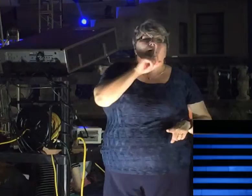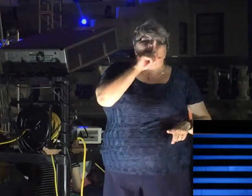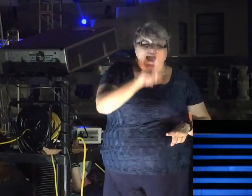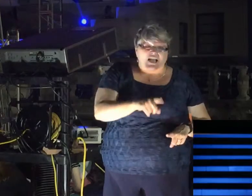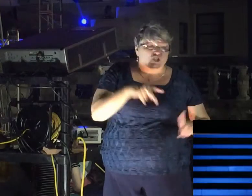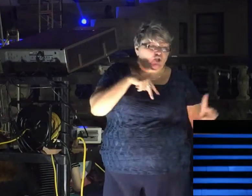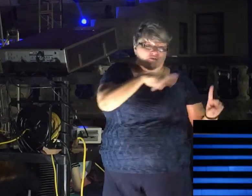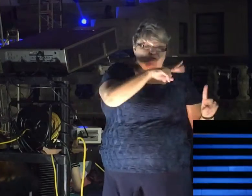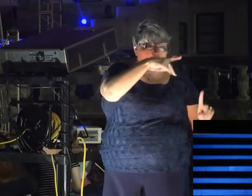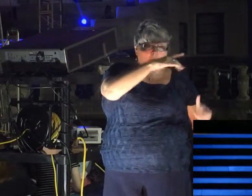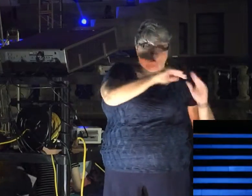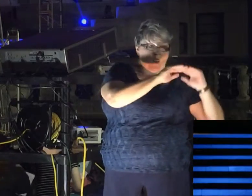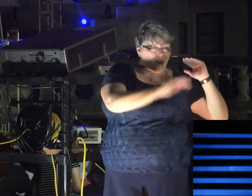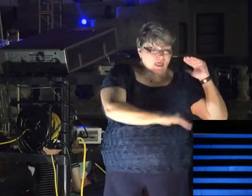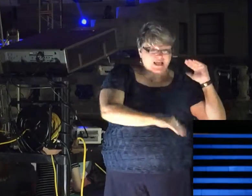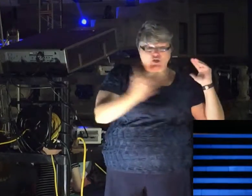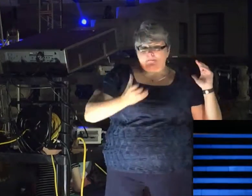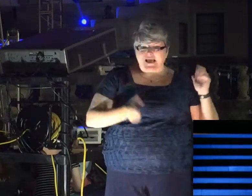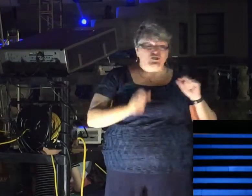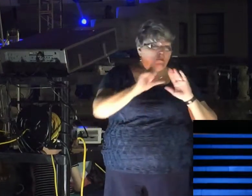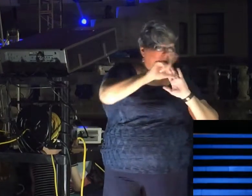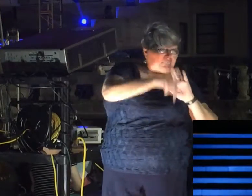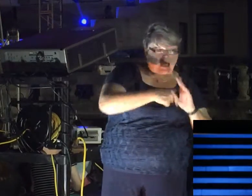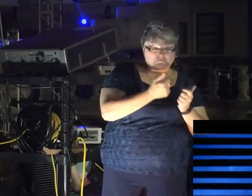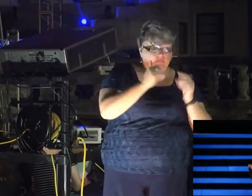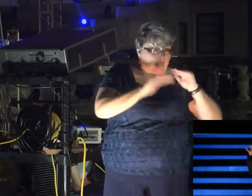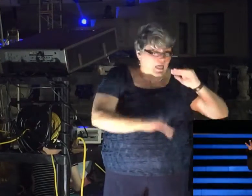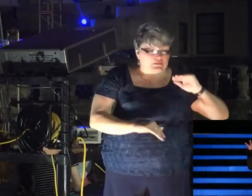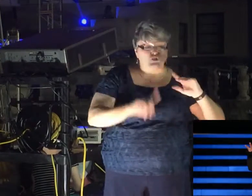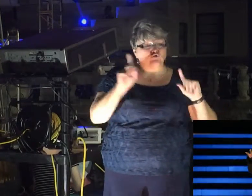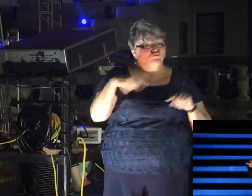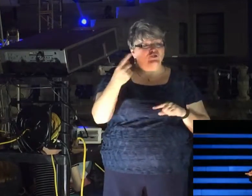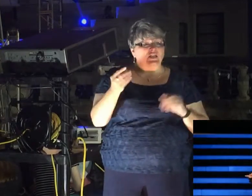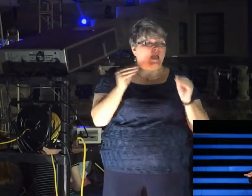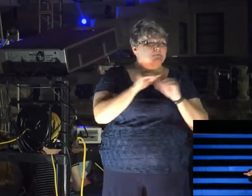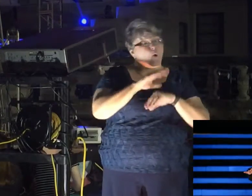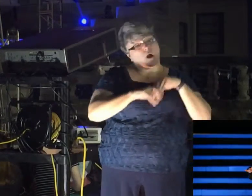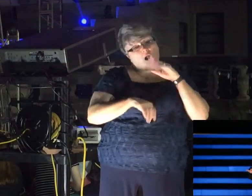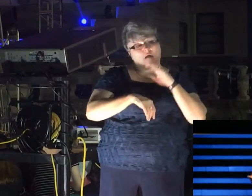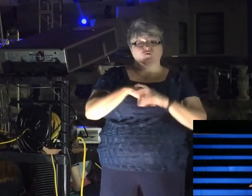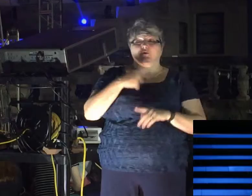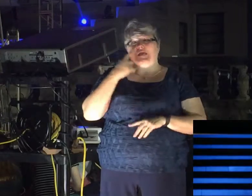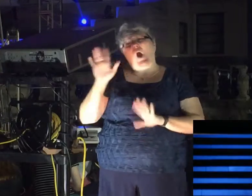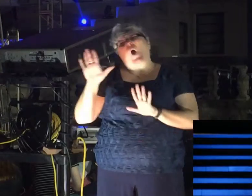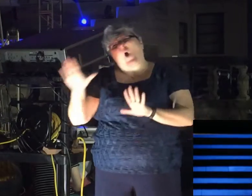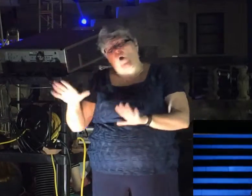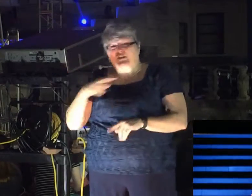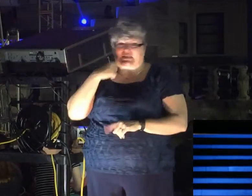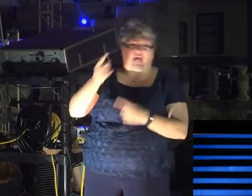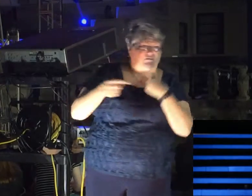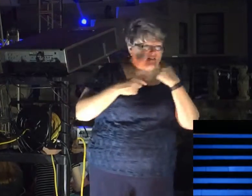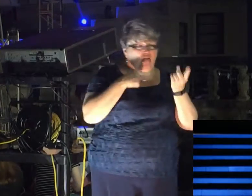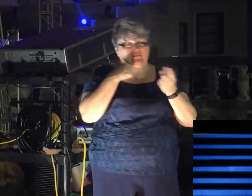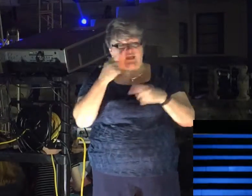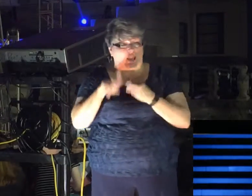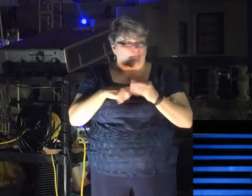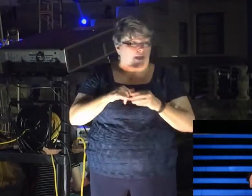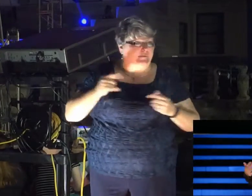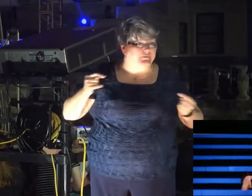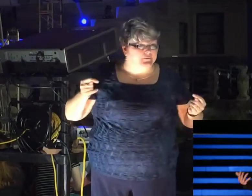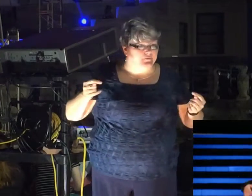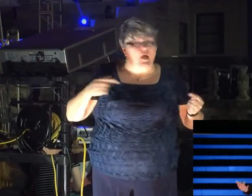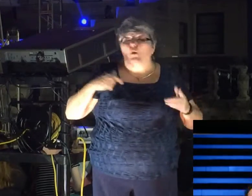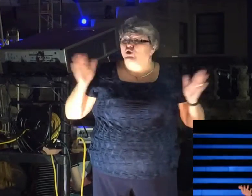is you don't actually view porn less or masturbate less or something like that. You just get more comfortable telling each other about it,